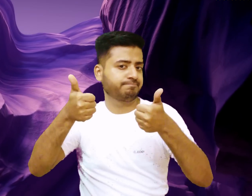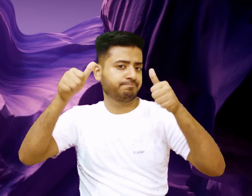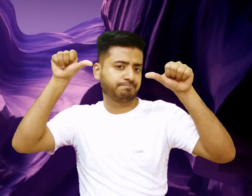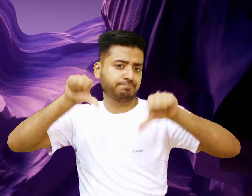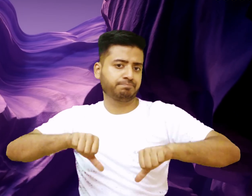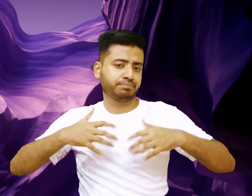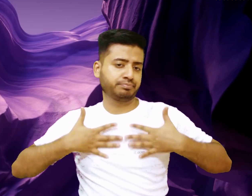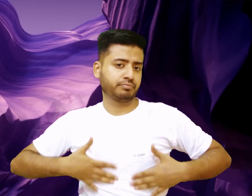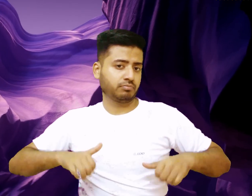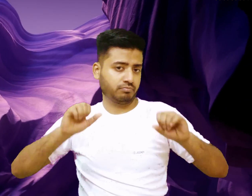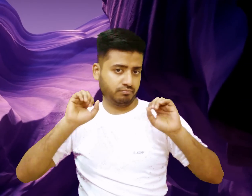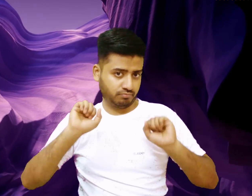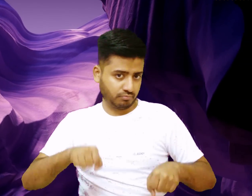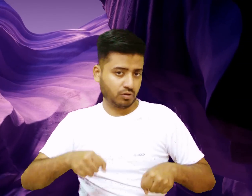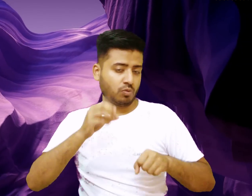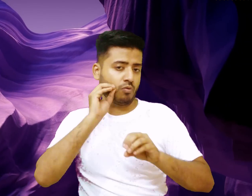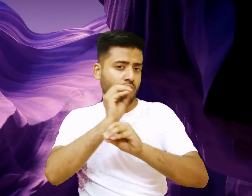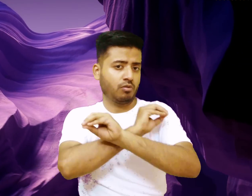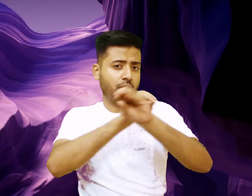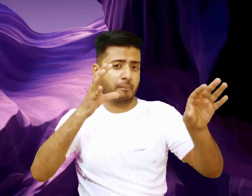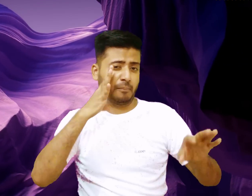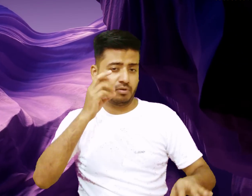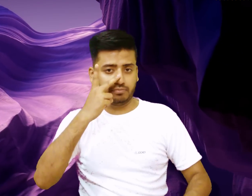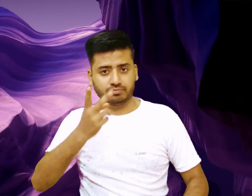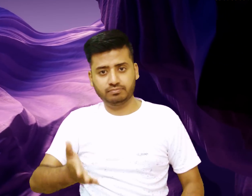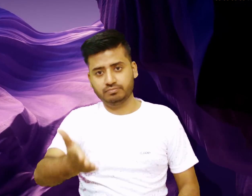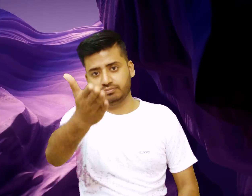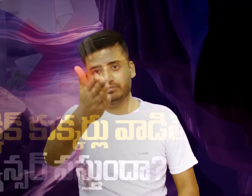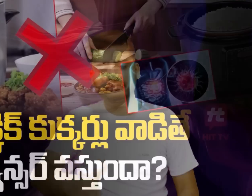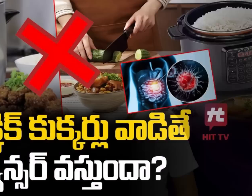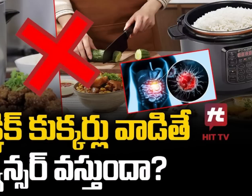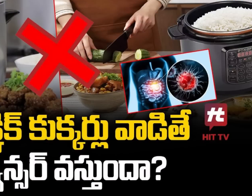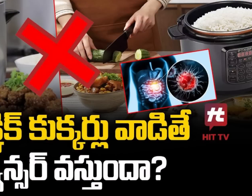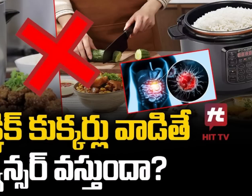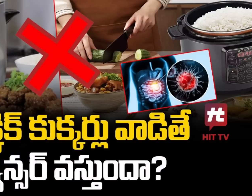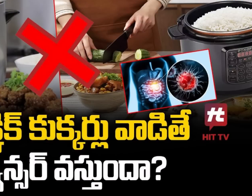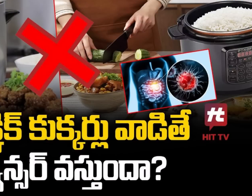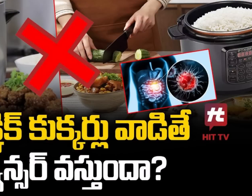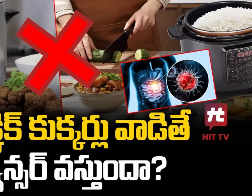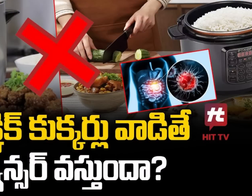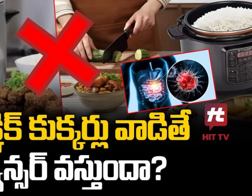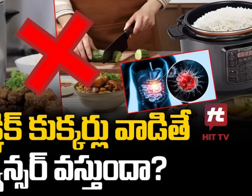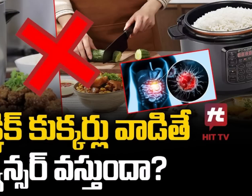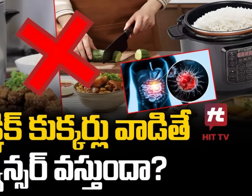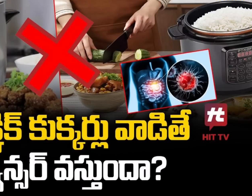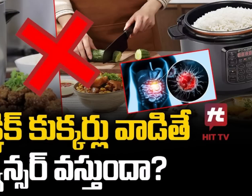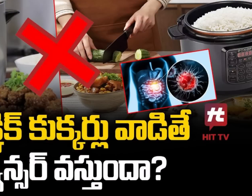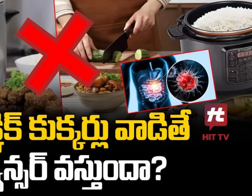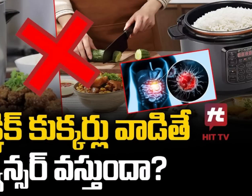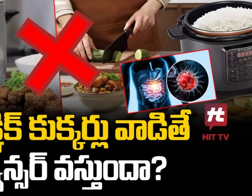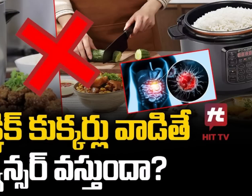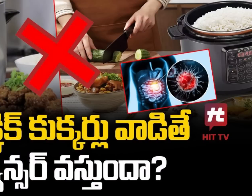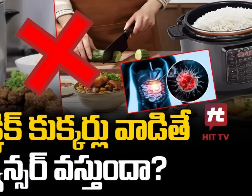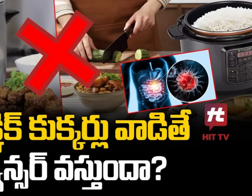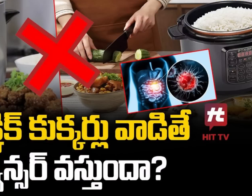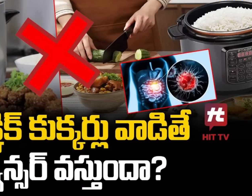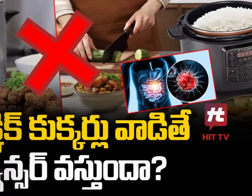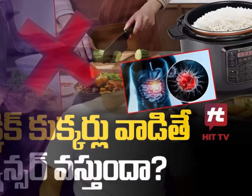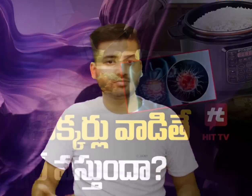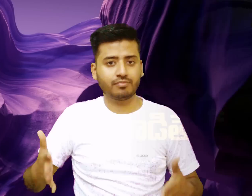professional. If you have high blood pressure, consult with a doctor or a registered dietitian to develop a personalized diet plan. What kind of rice